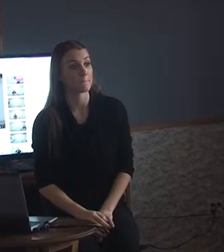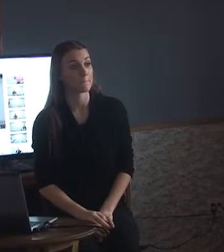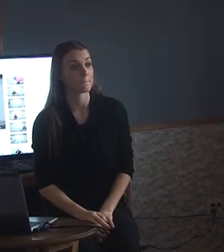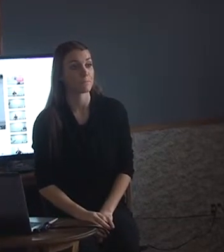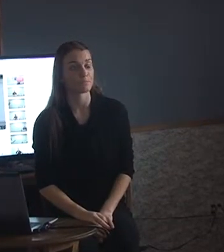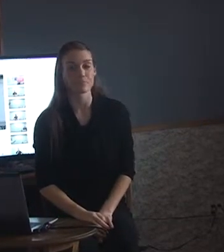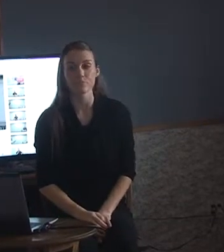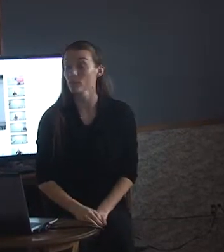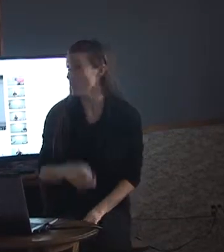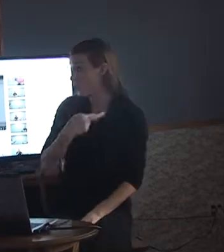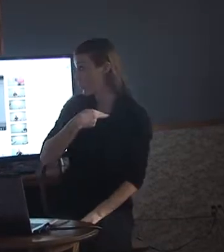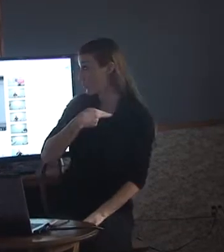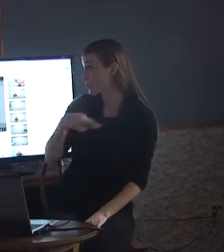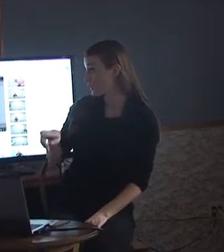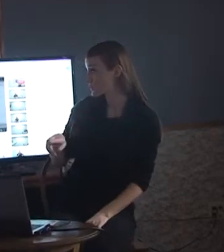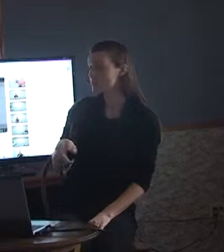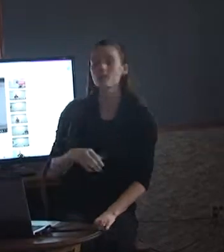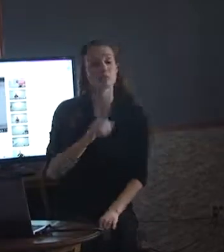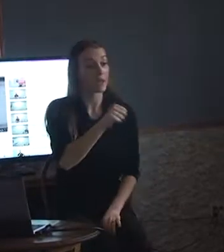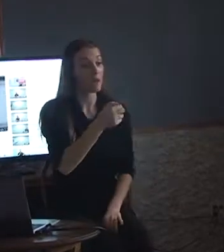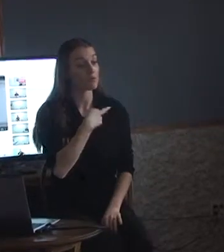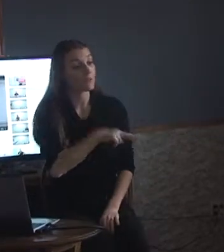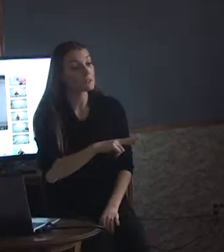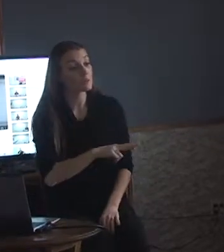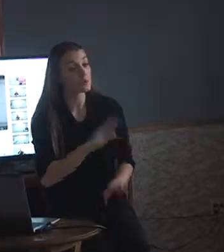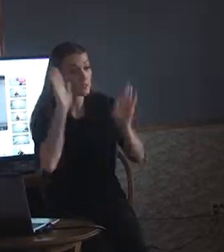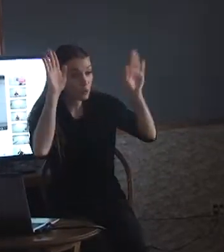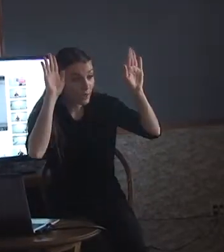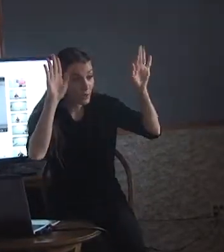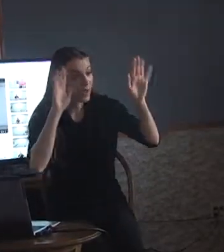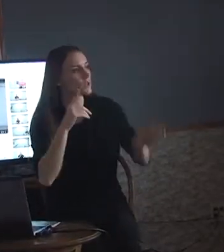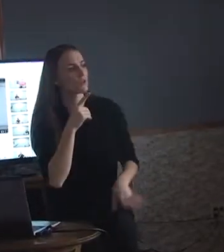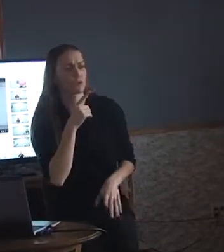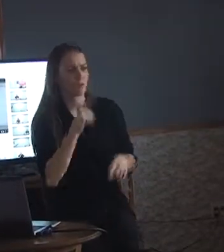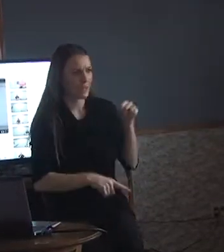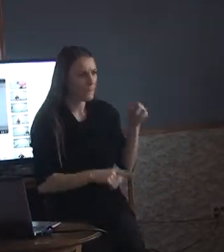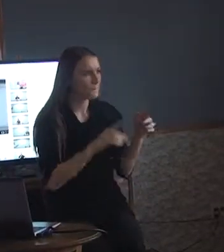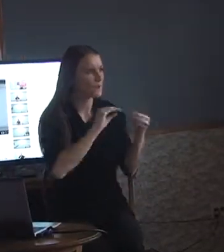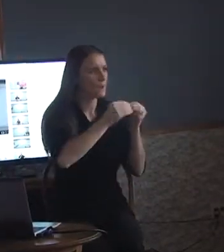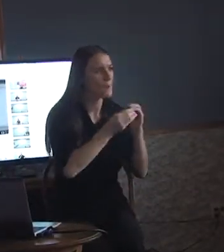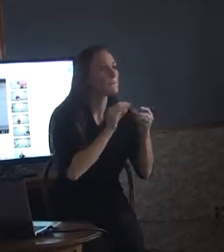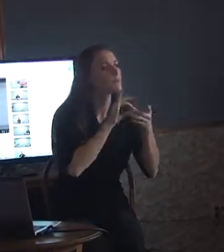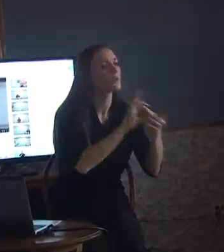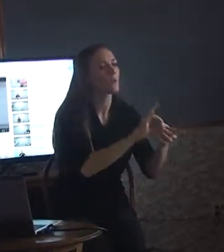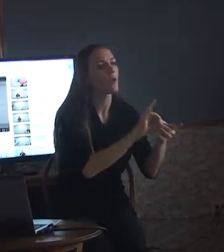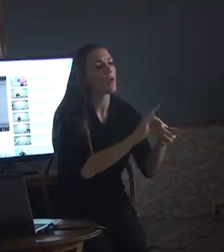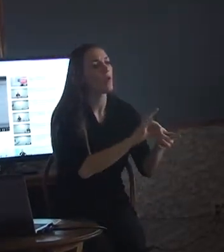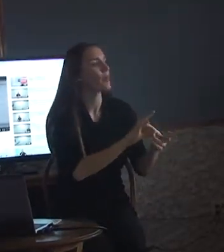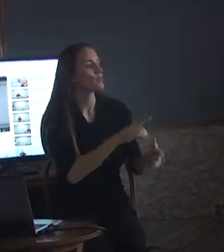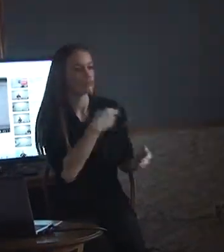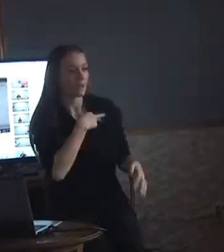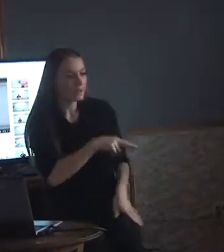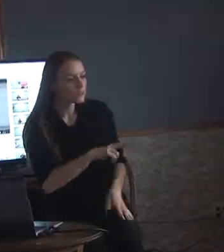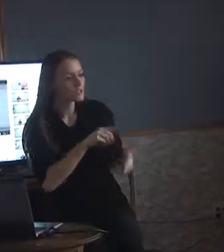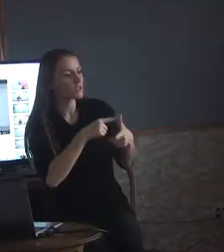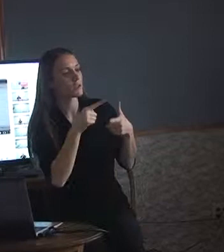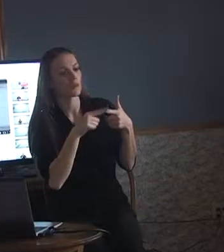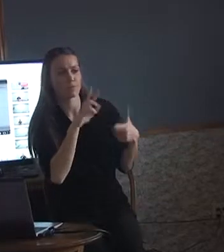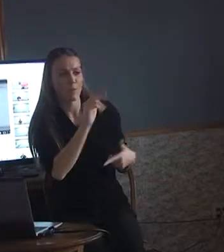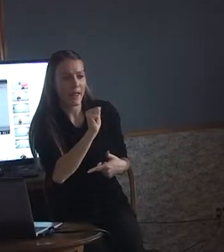Religion's a great one. Yeah, you can't put a quantity on religion or race, ethnicity. Anything else? I'm thinking of one